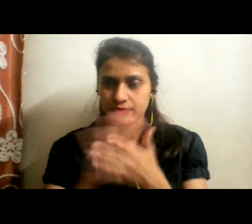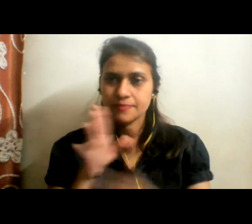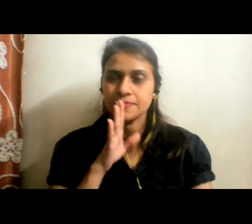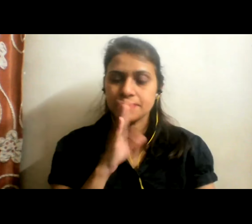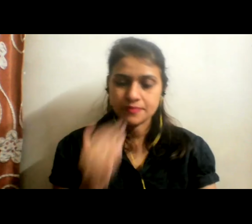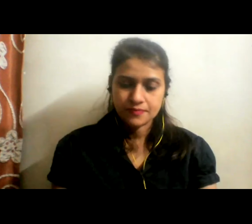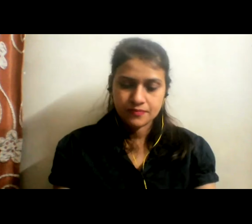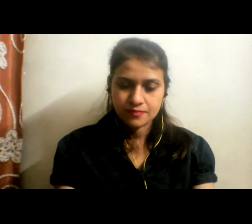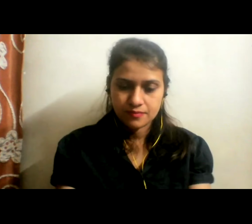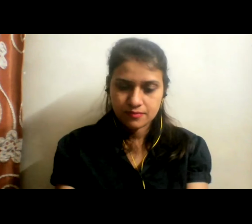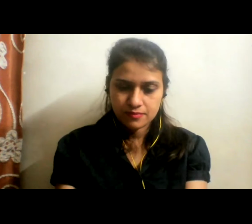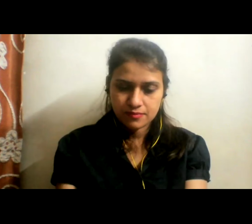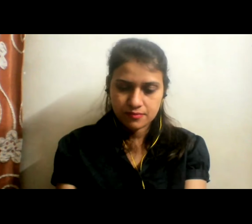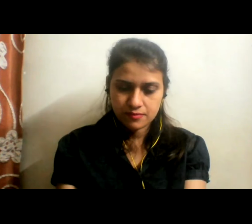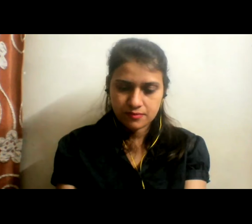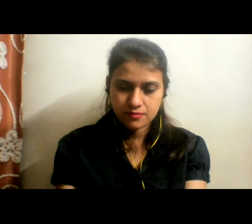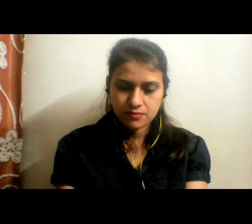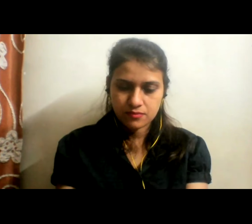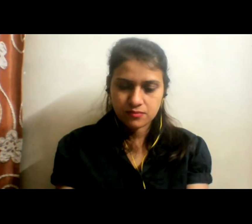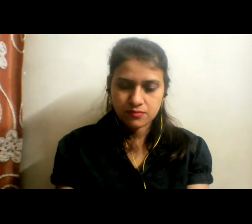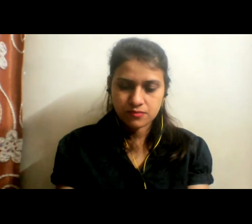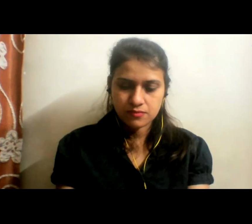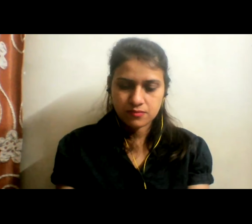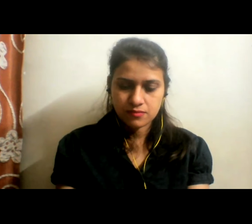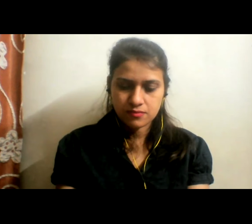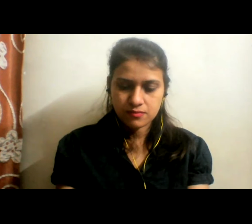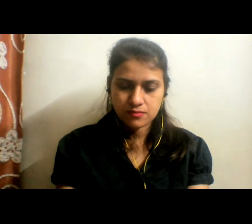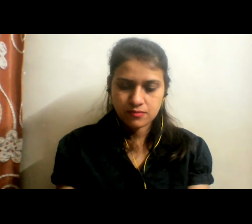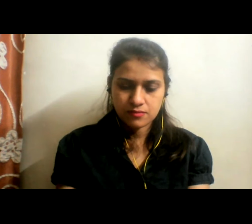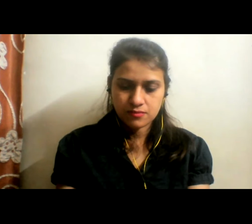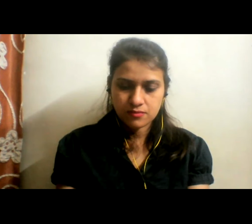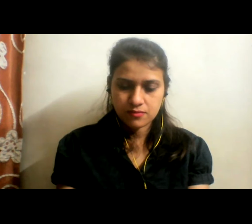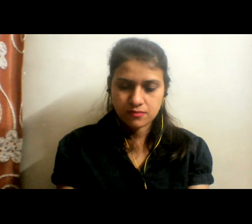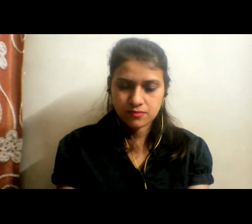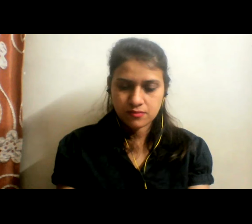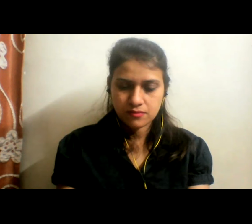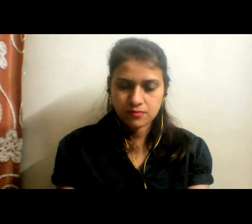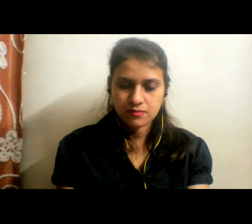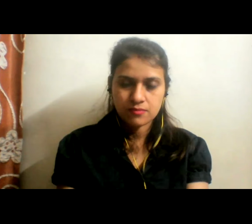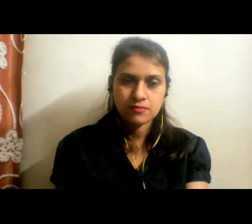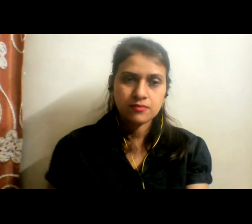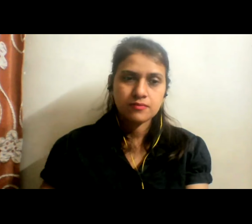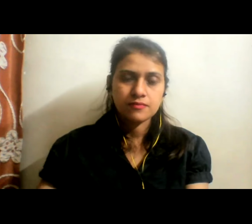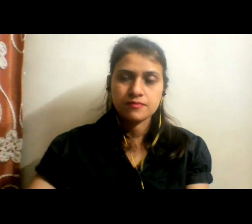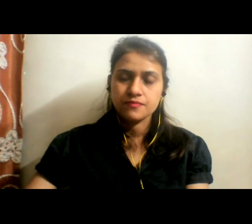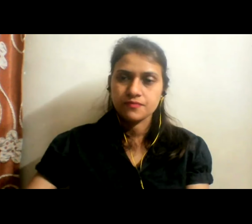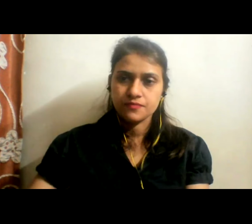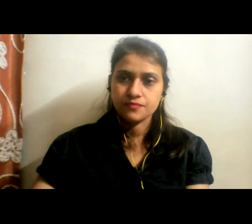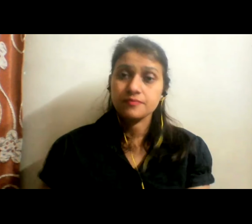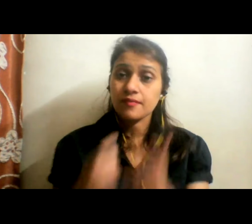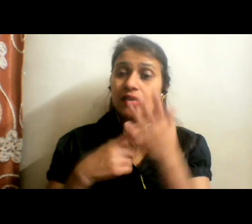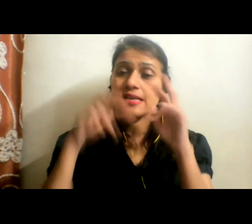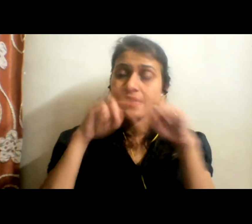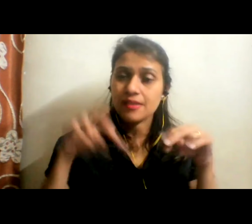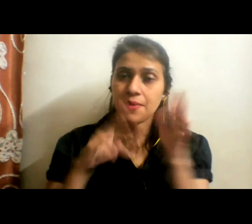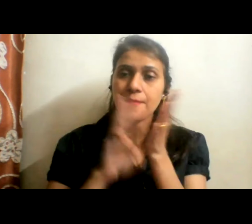I want to share my own experience or research in the field of research